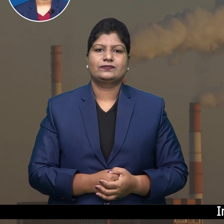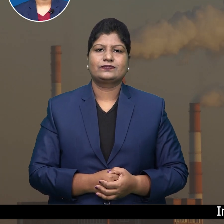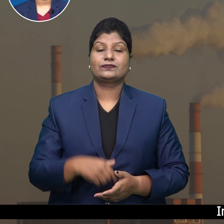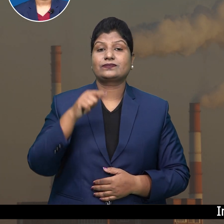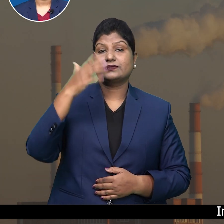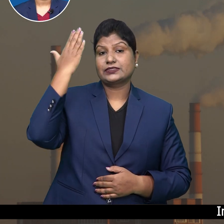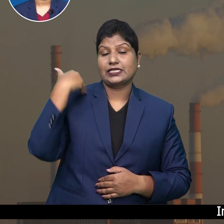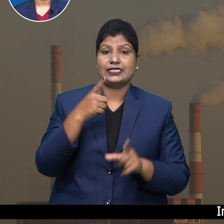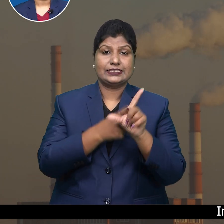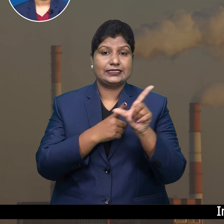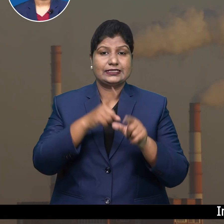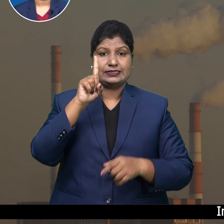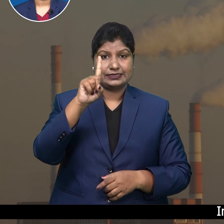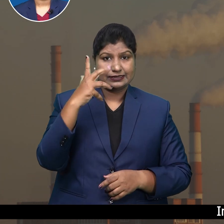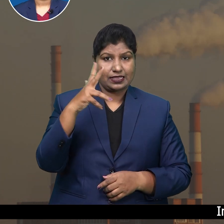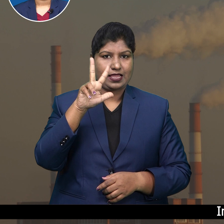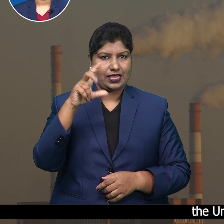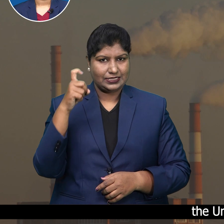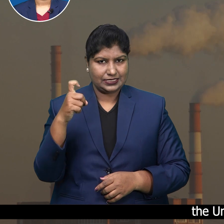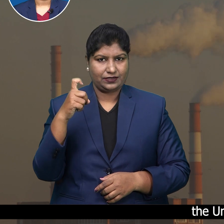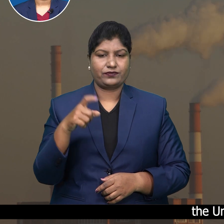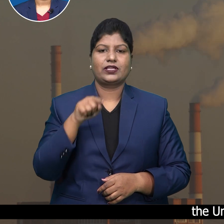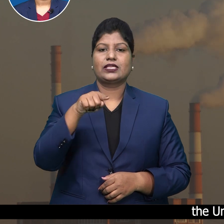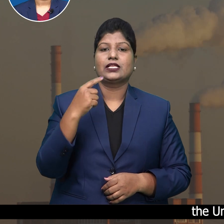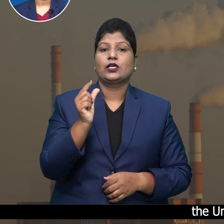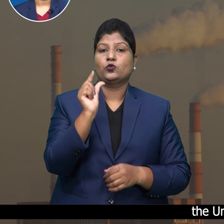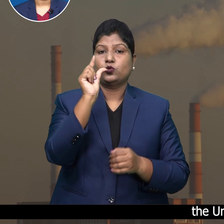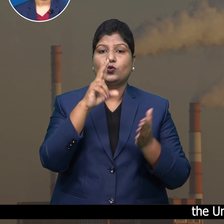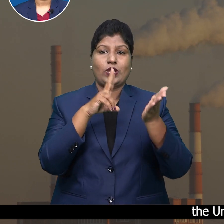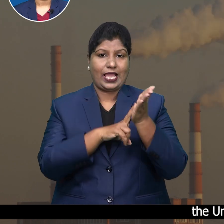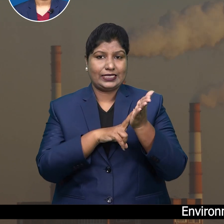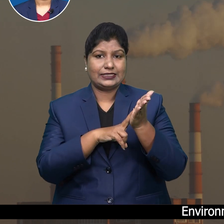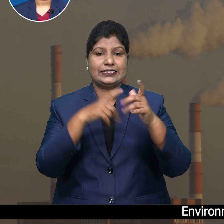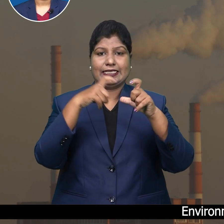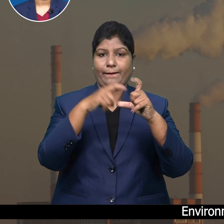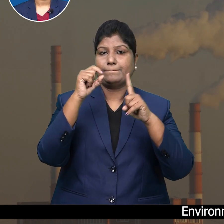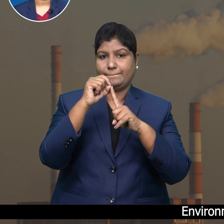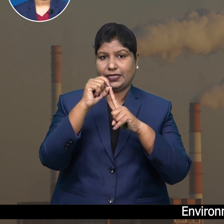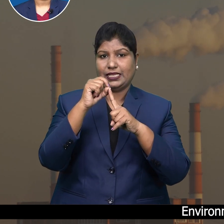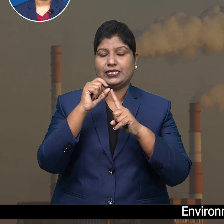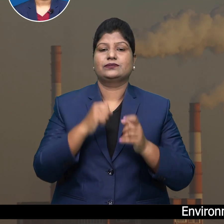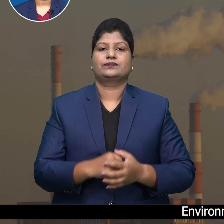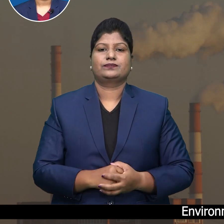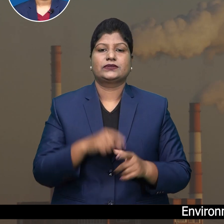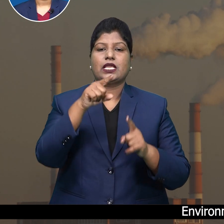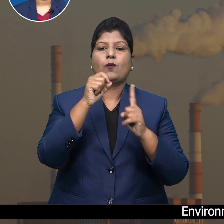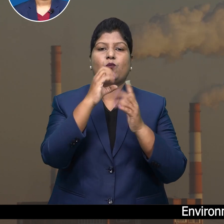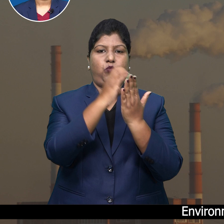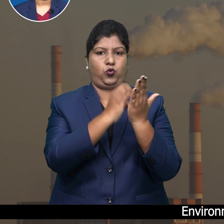In 1987, the United Nations Environment Programme